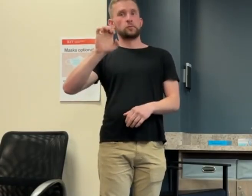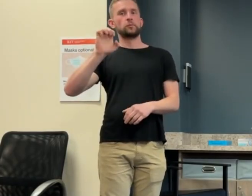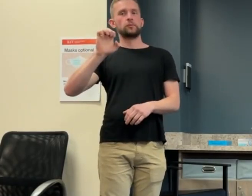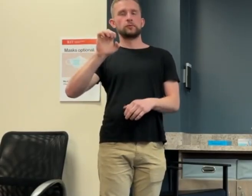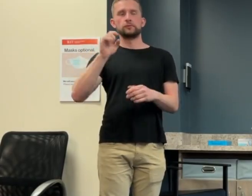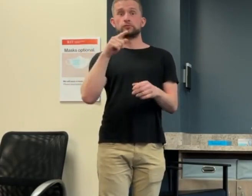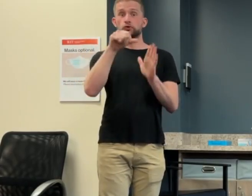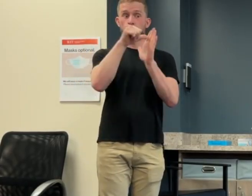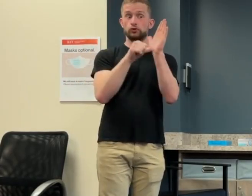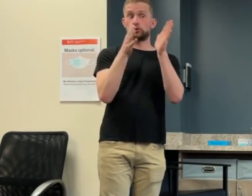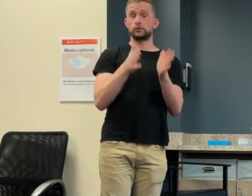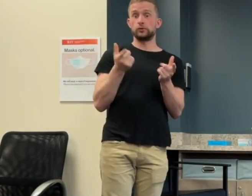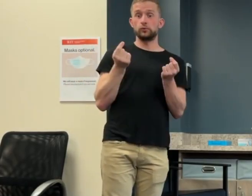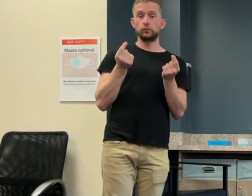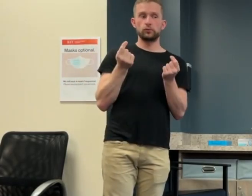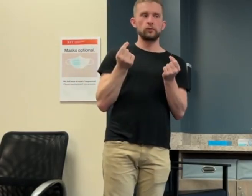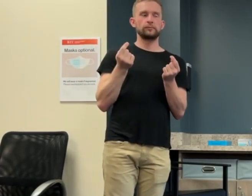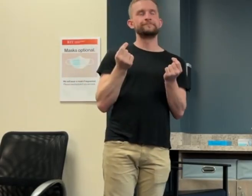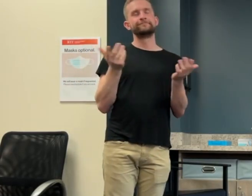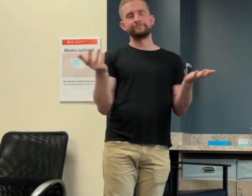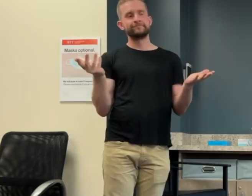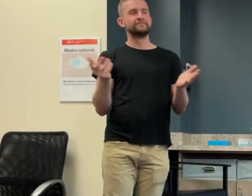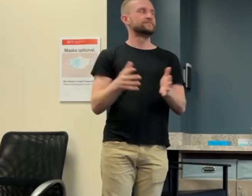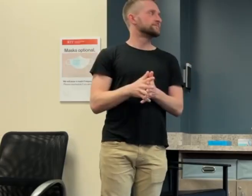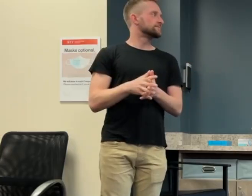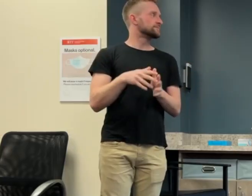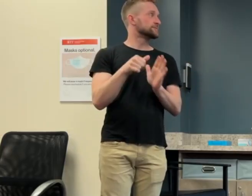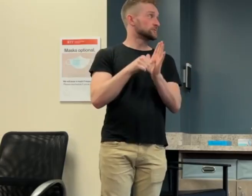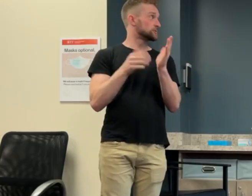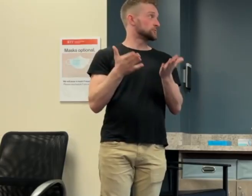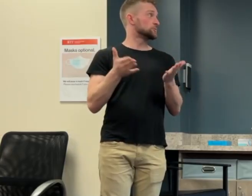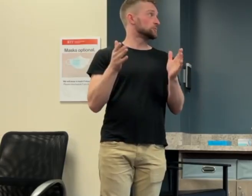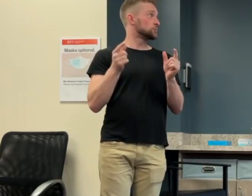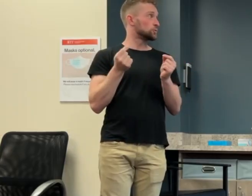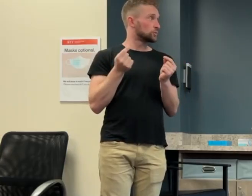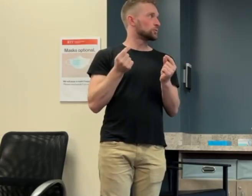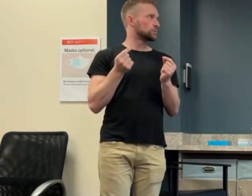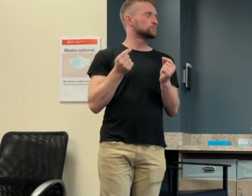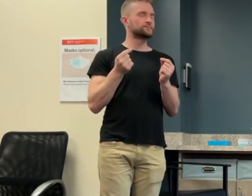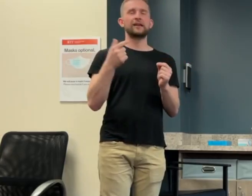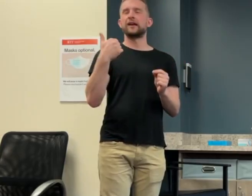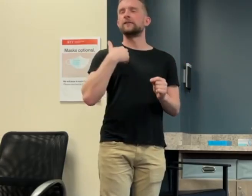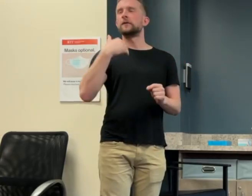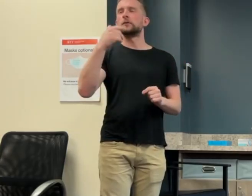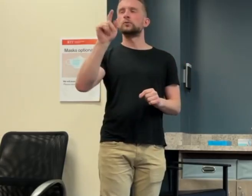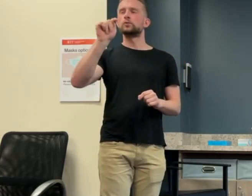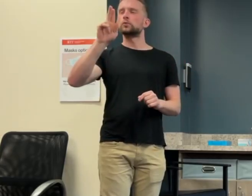surgeon will do is essentially they'll get a plastic tube,